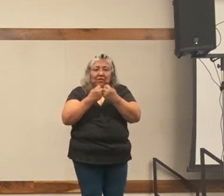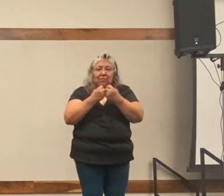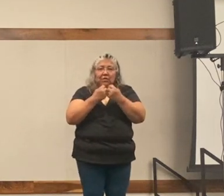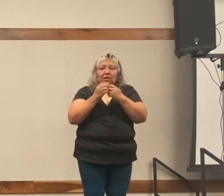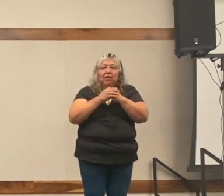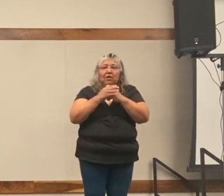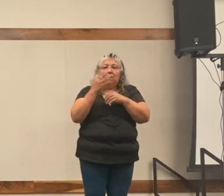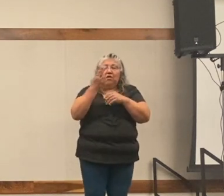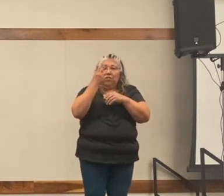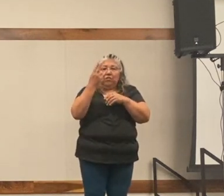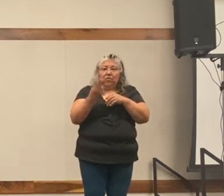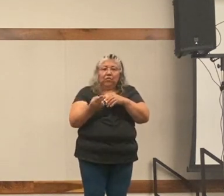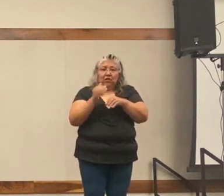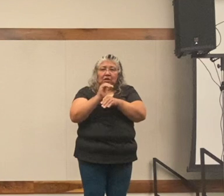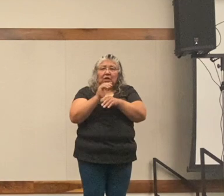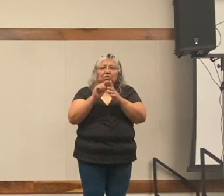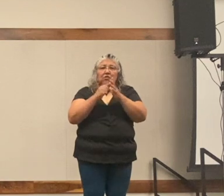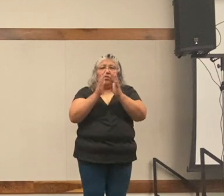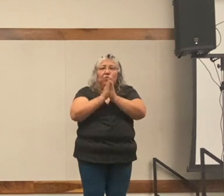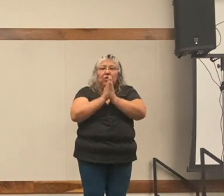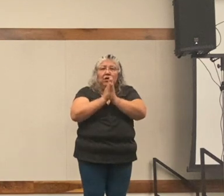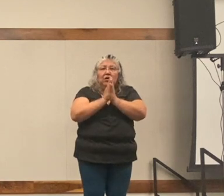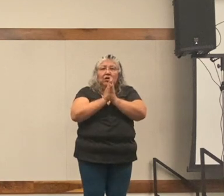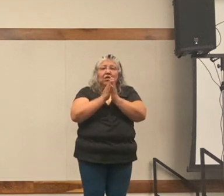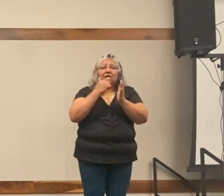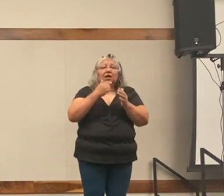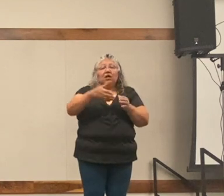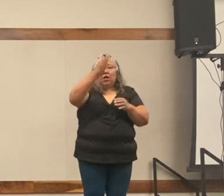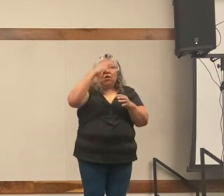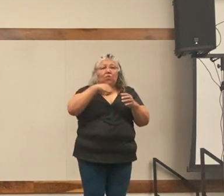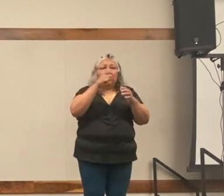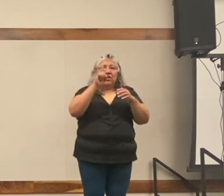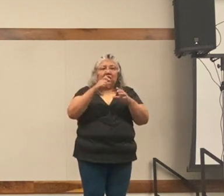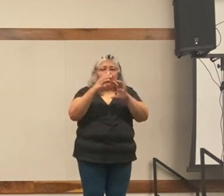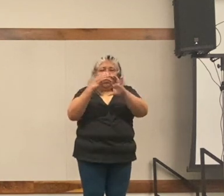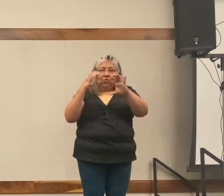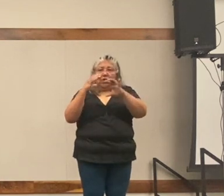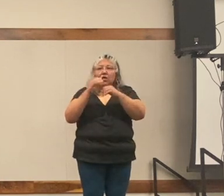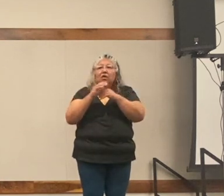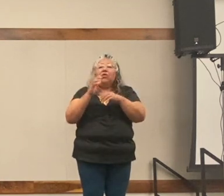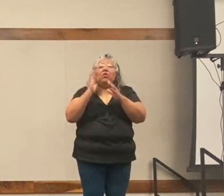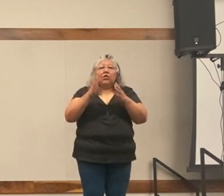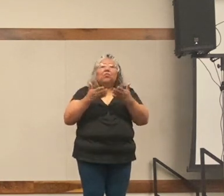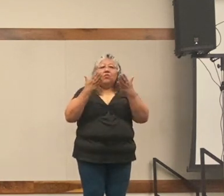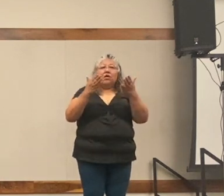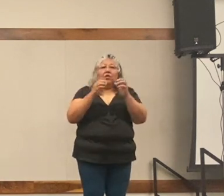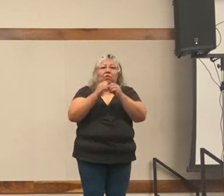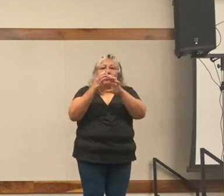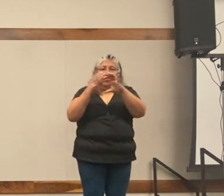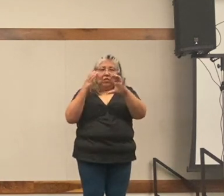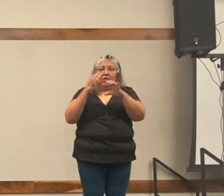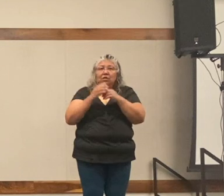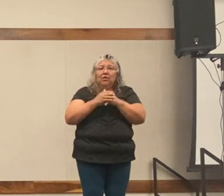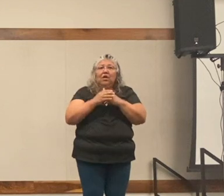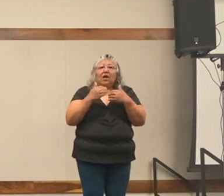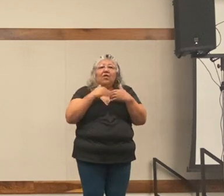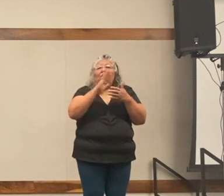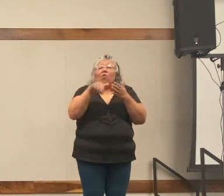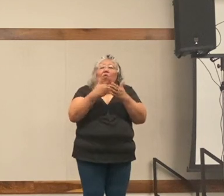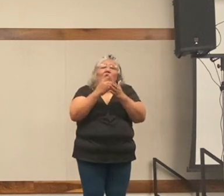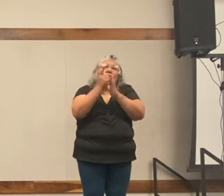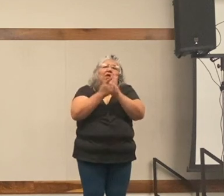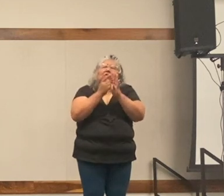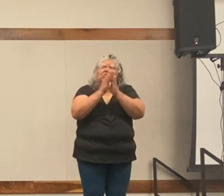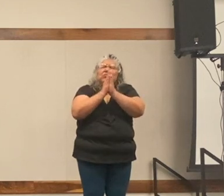team, every Thursday night, and we started praying. And we said, God, we need a trailer. So will you provide us with a trailer, right? We spent the whole hour just